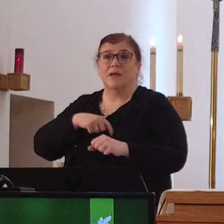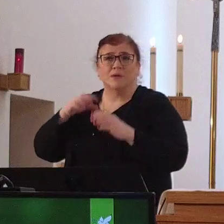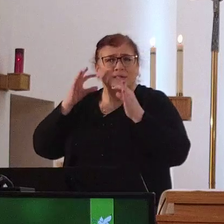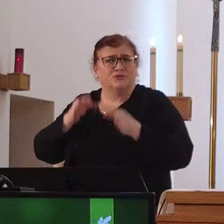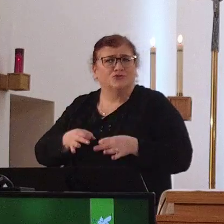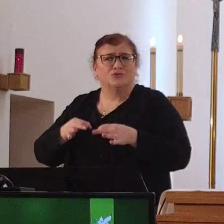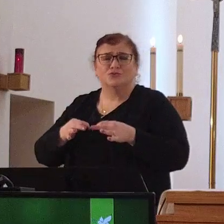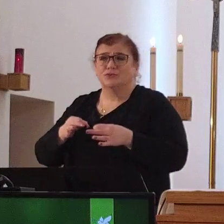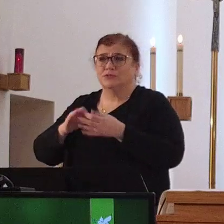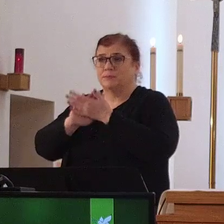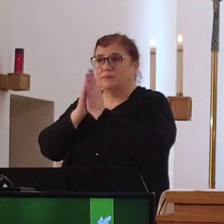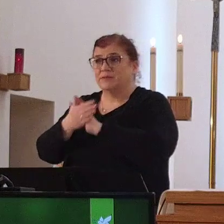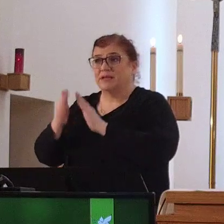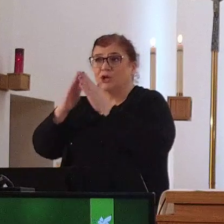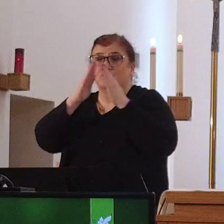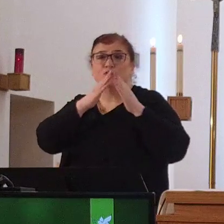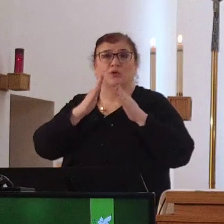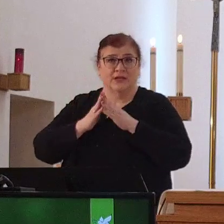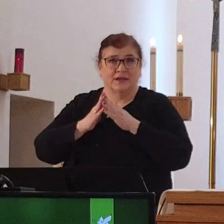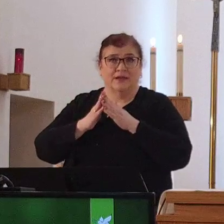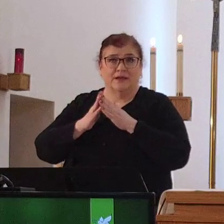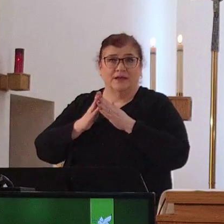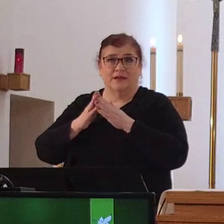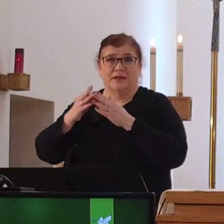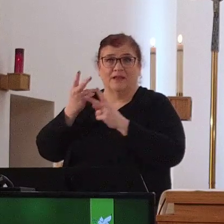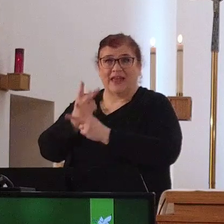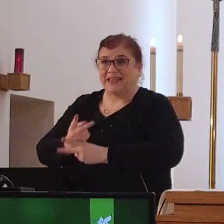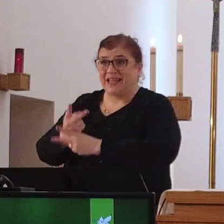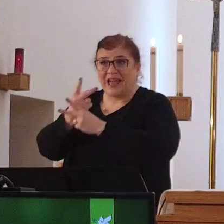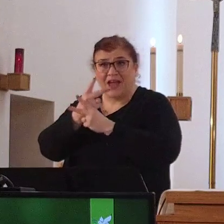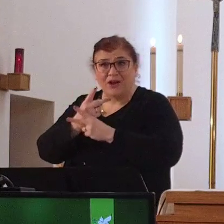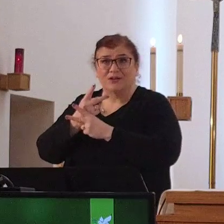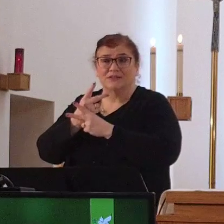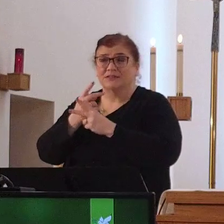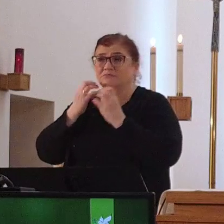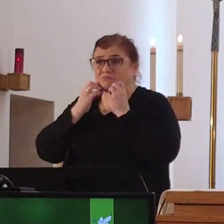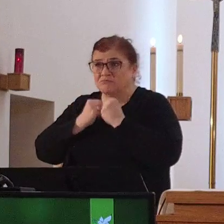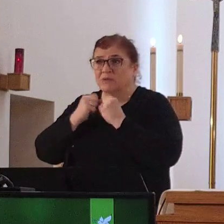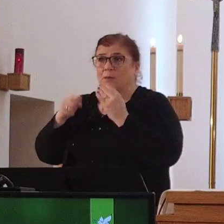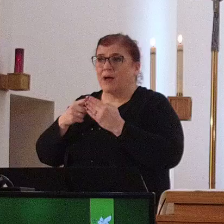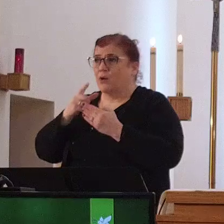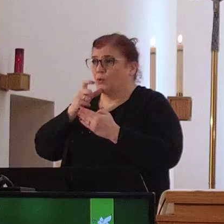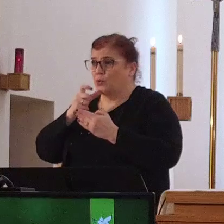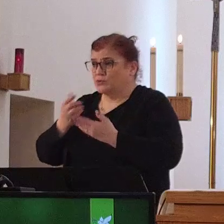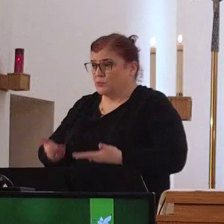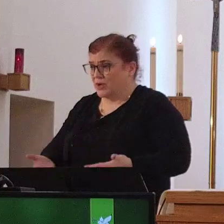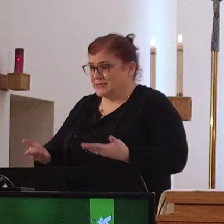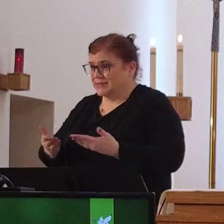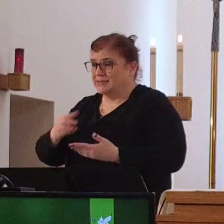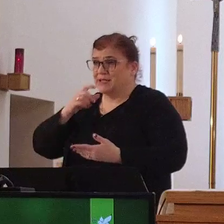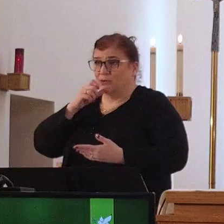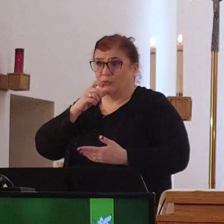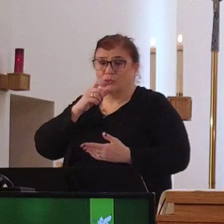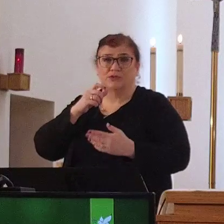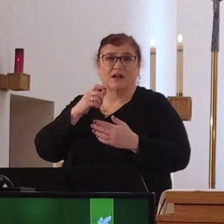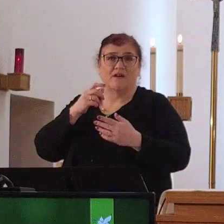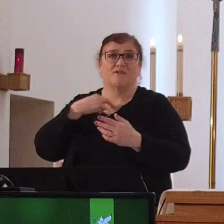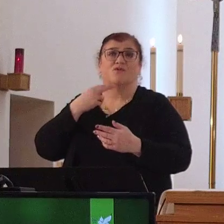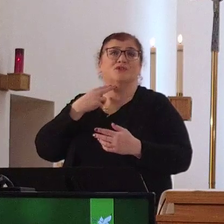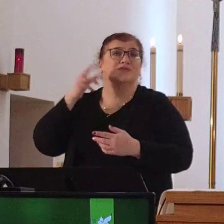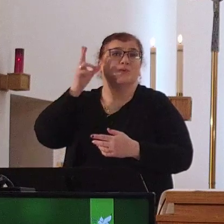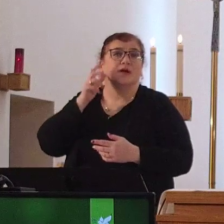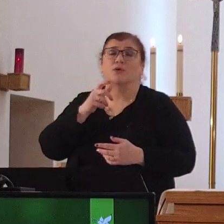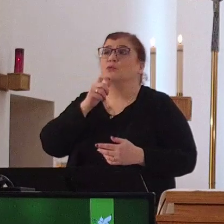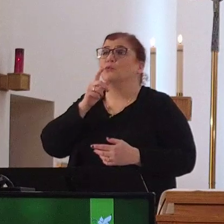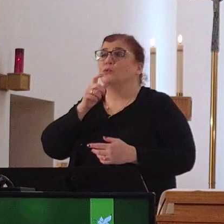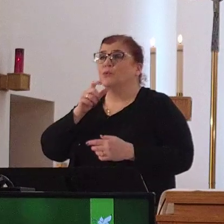choose to be a community that cares about whose presence and whose voices we hear and